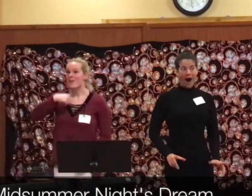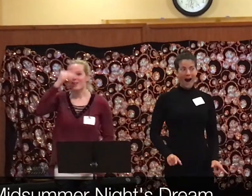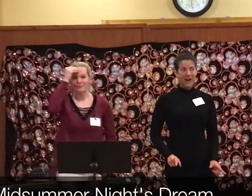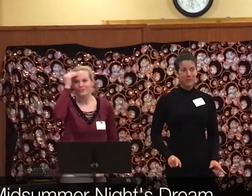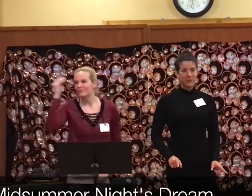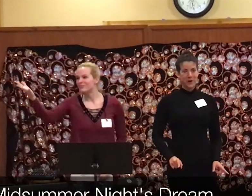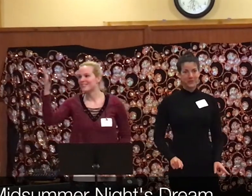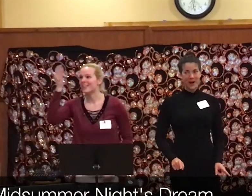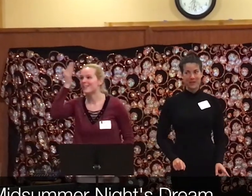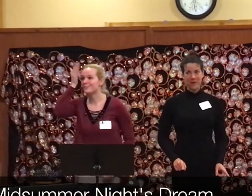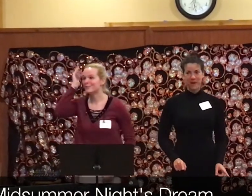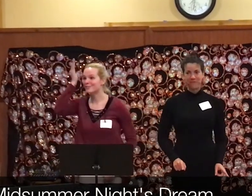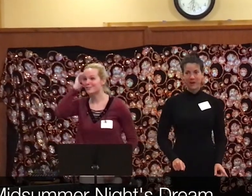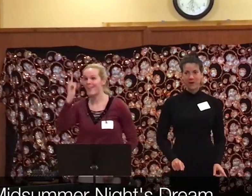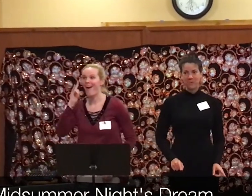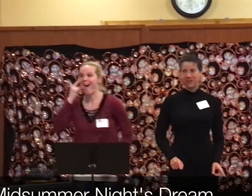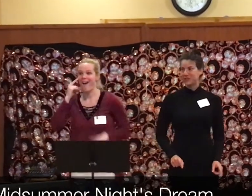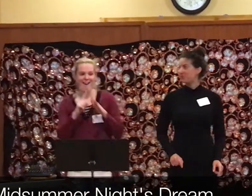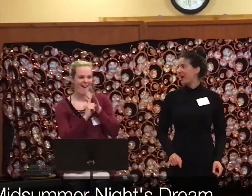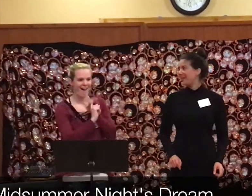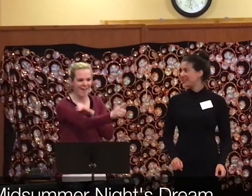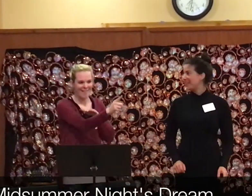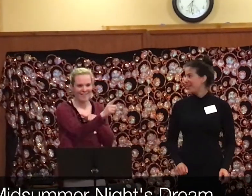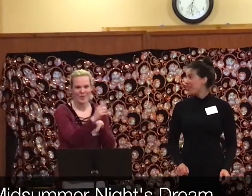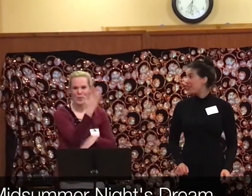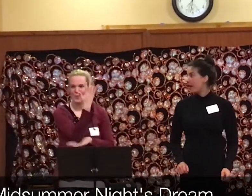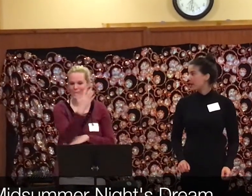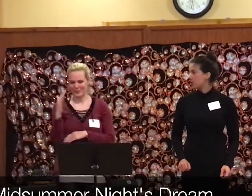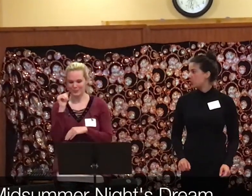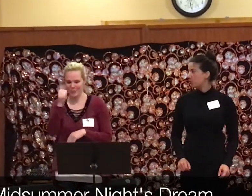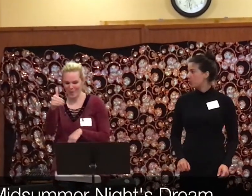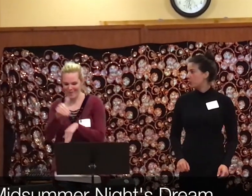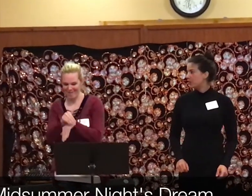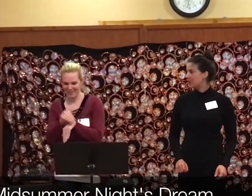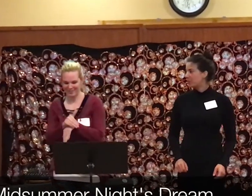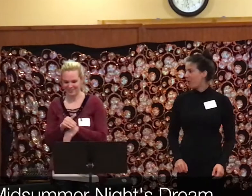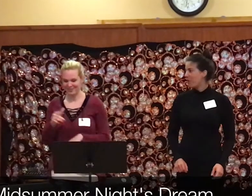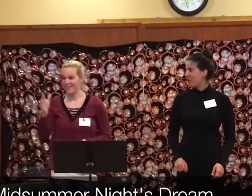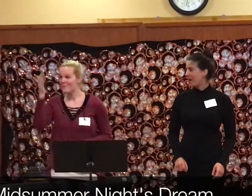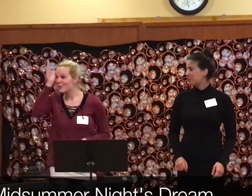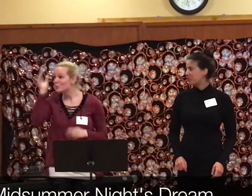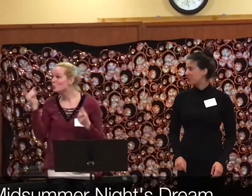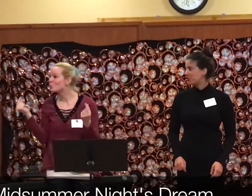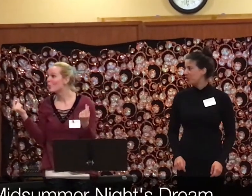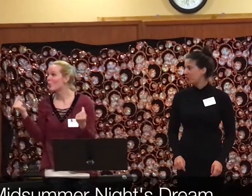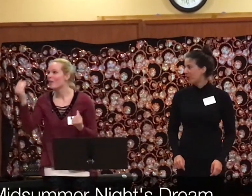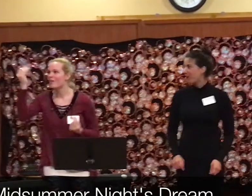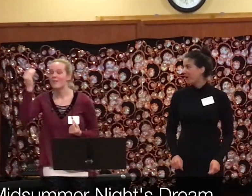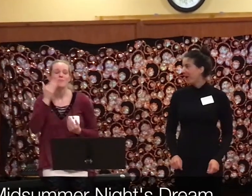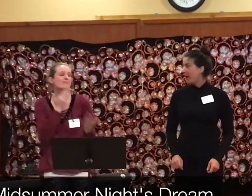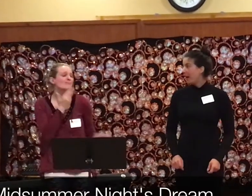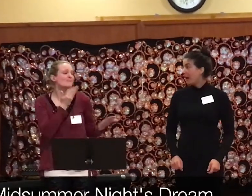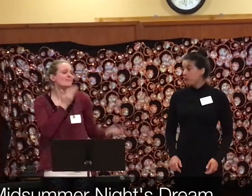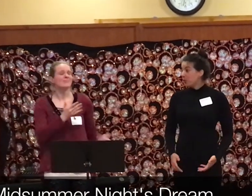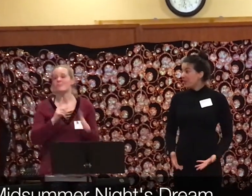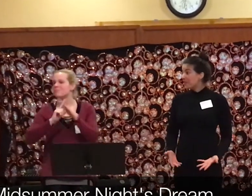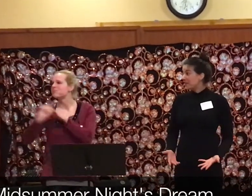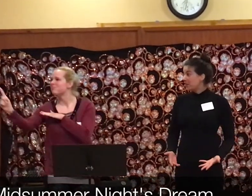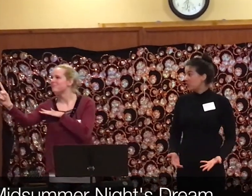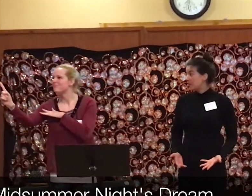I will go tell him of fair Hermia's flight. Then into the wood will he tomorrow night pursue her. And for this intelligence,